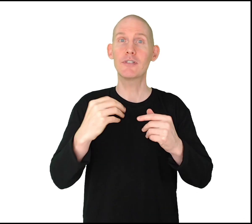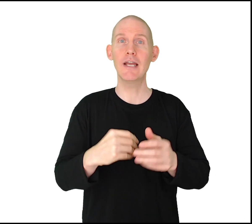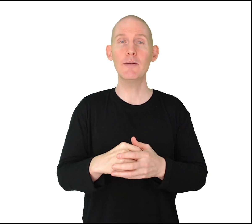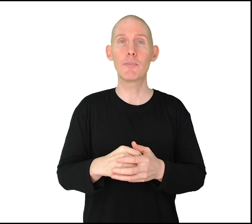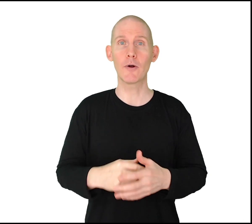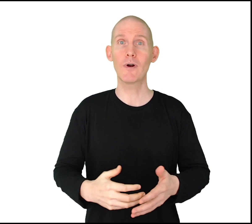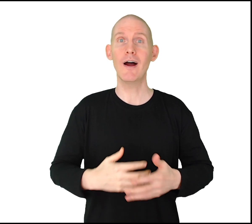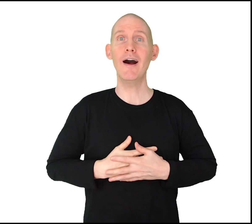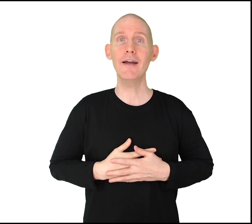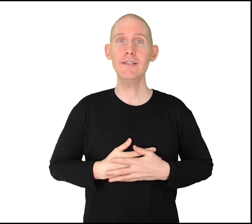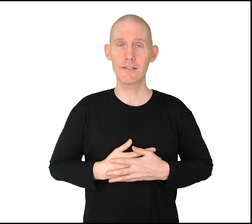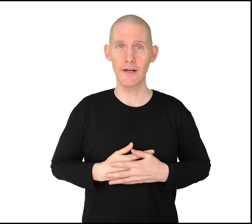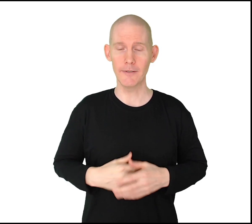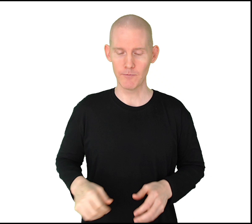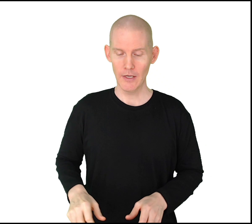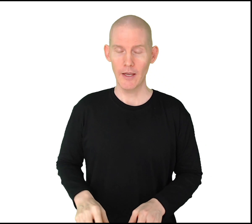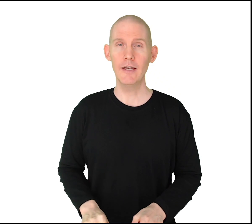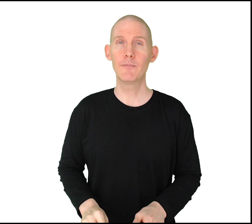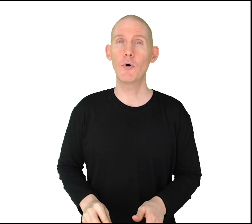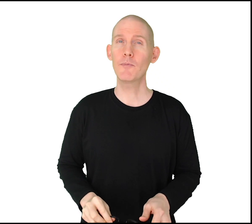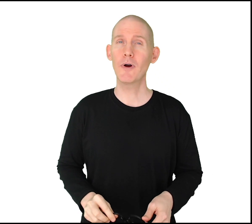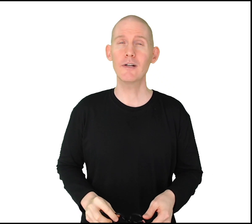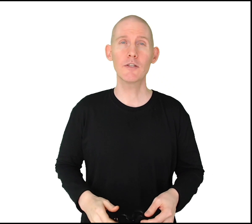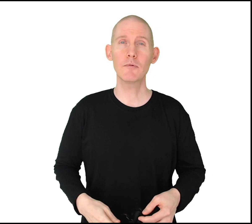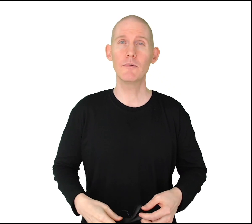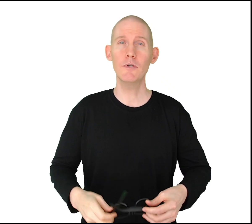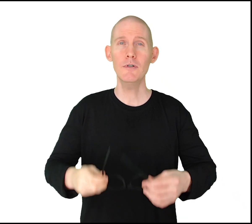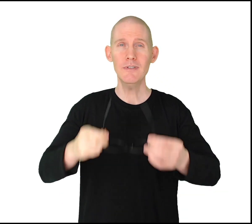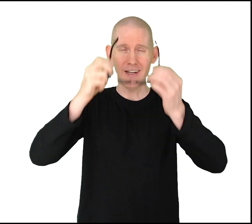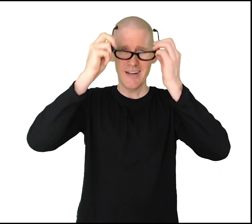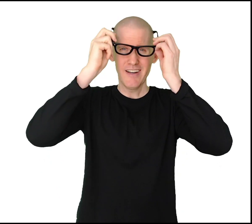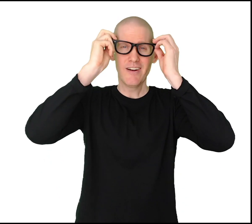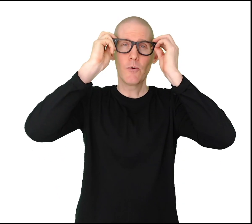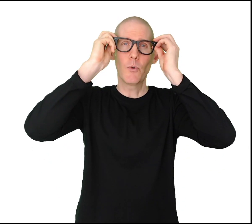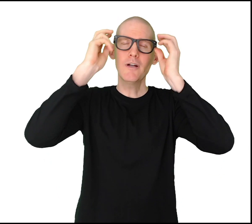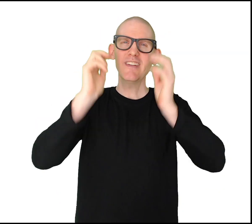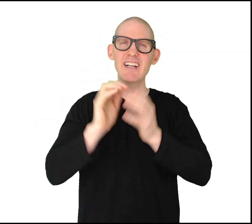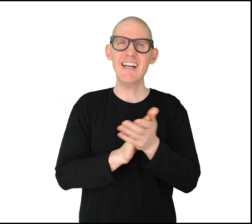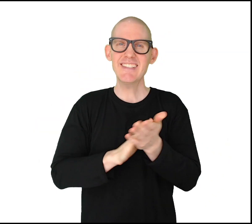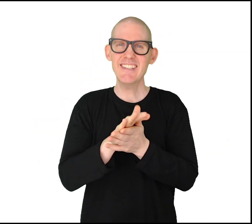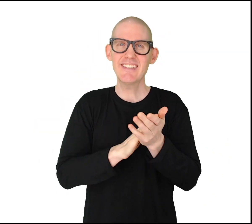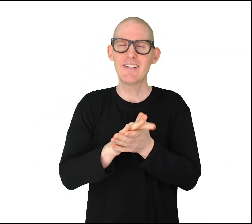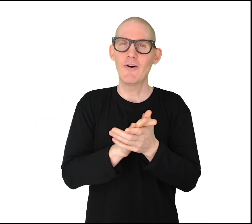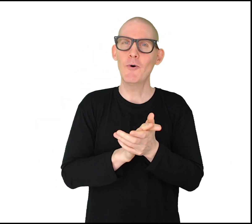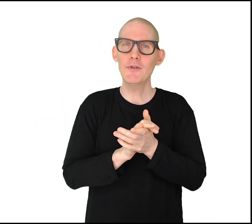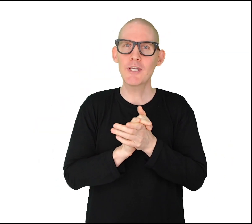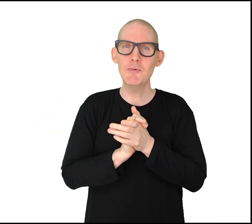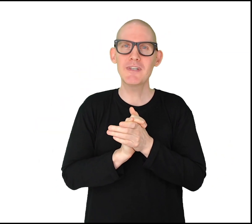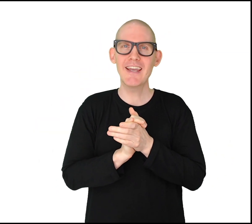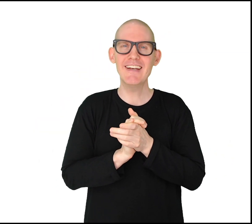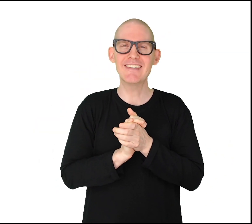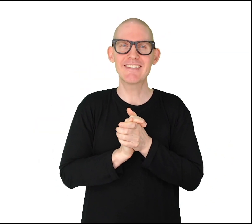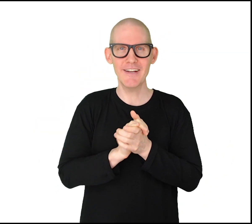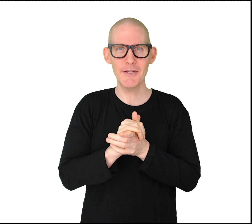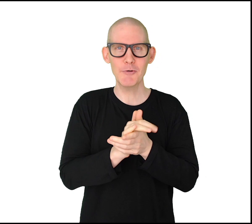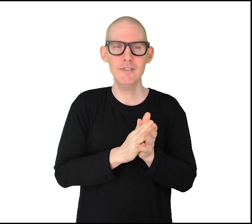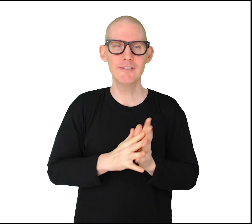understanding part where I sign. And in both parts of the review, wearing the glasses, only communicated in sign language.